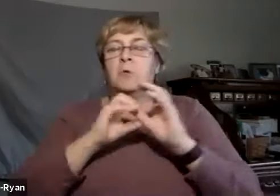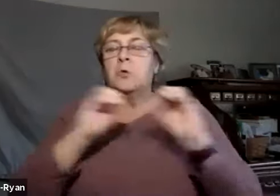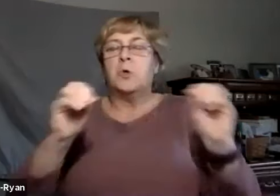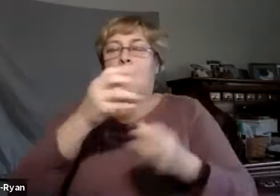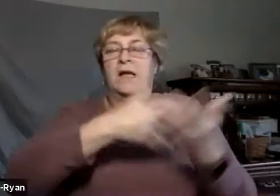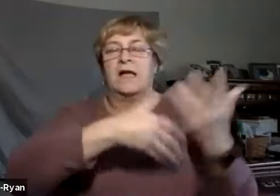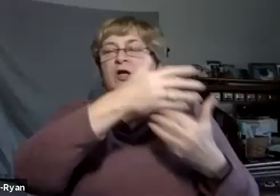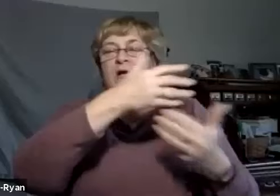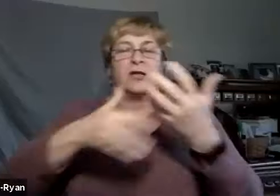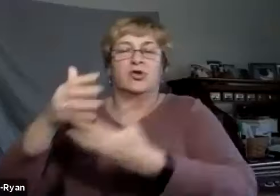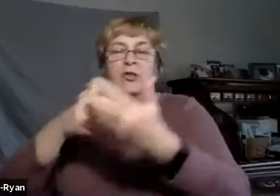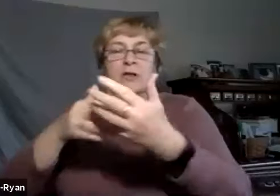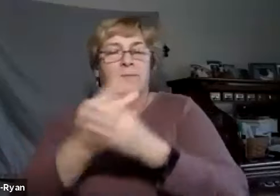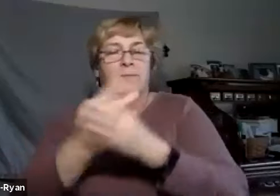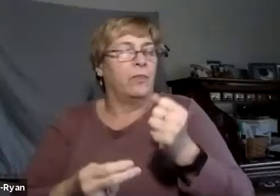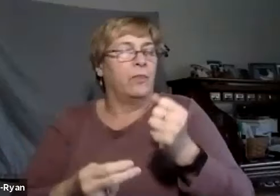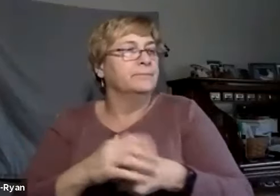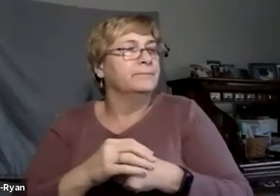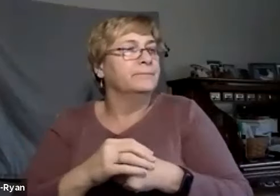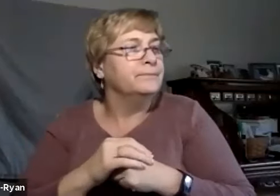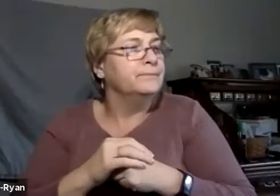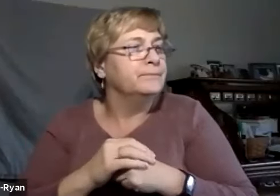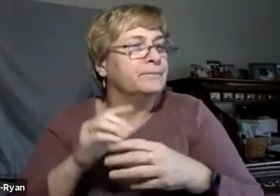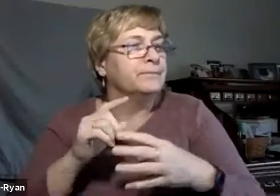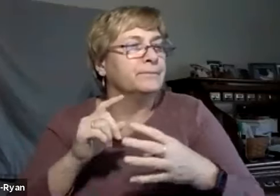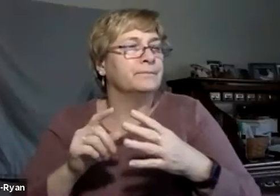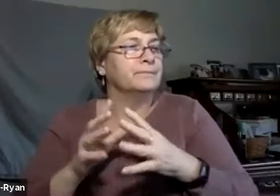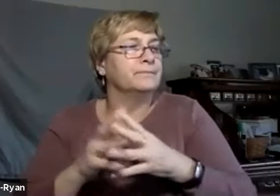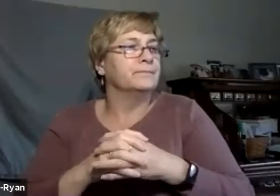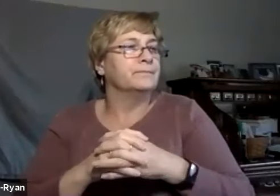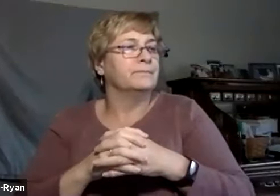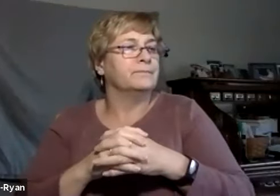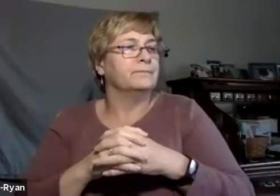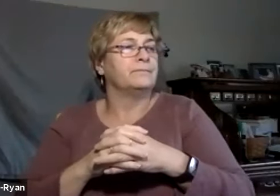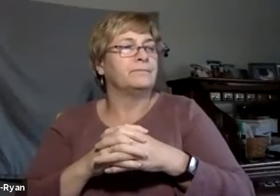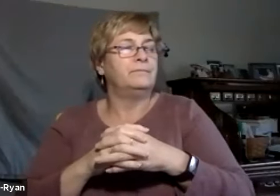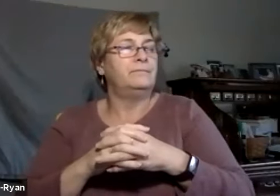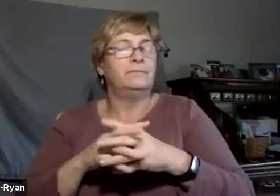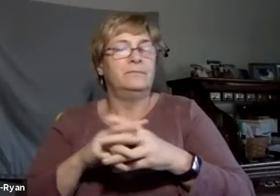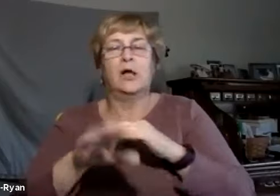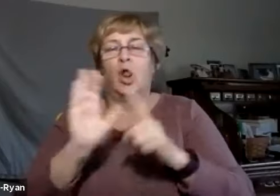The second person might be someone that can interact with both